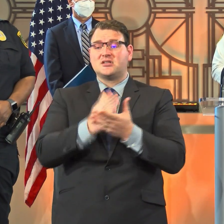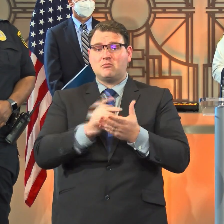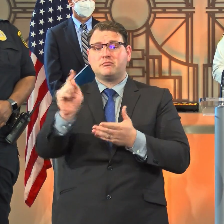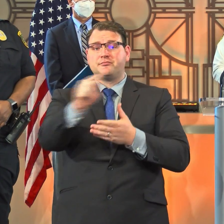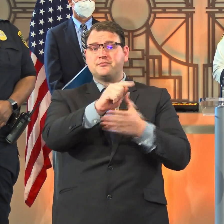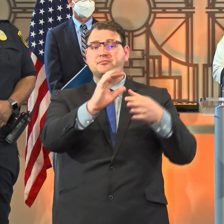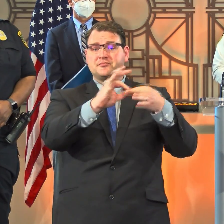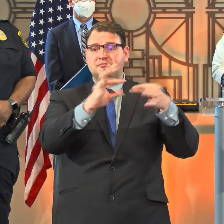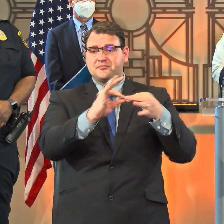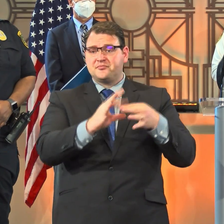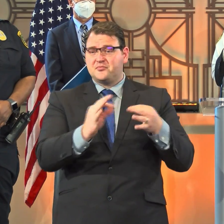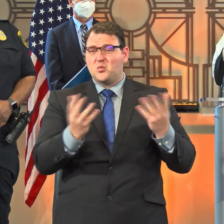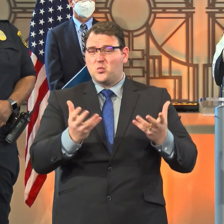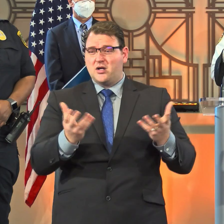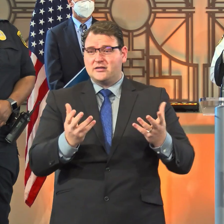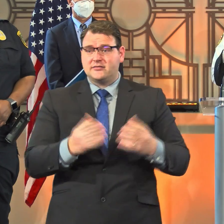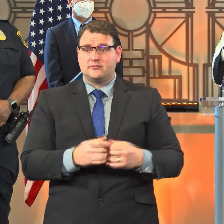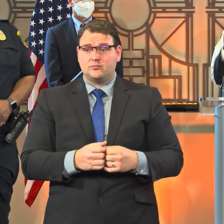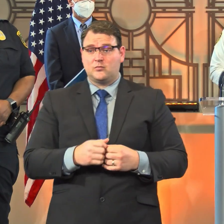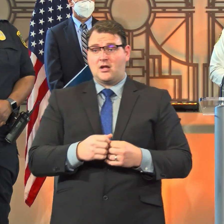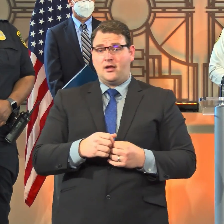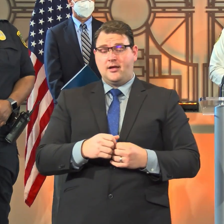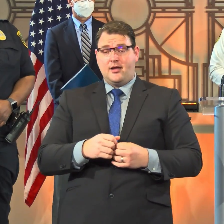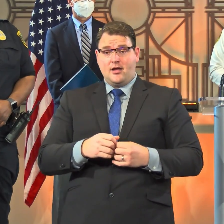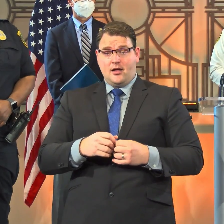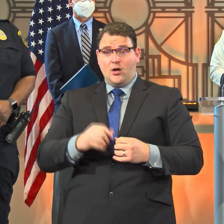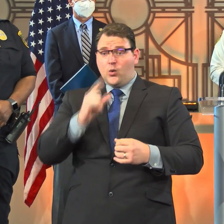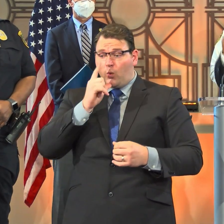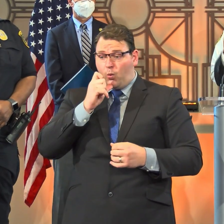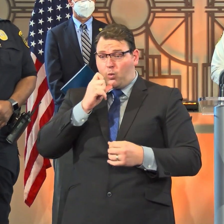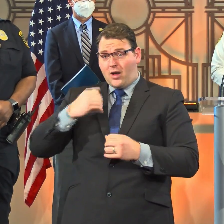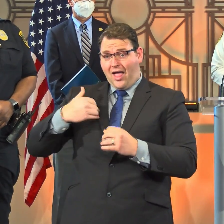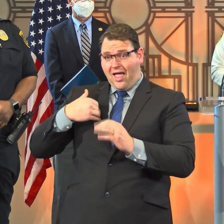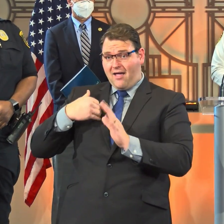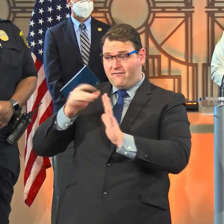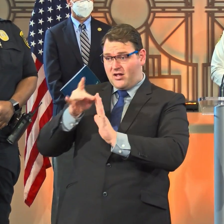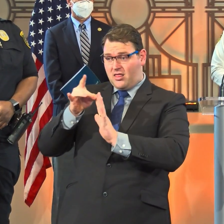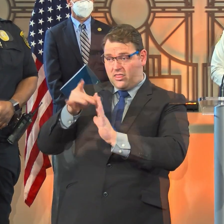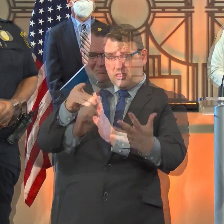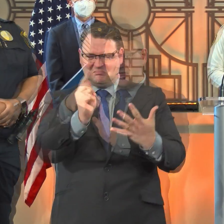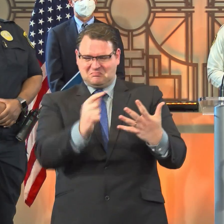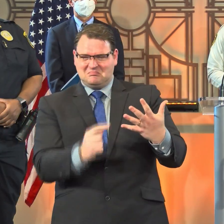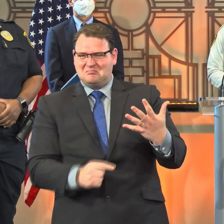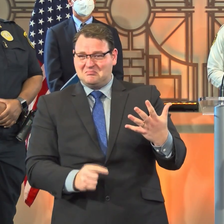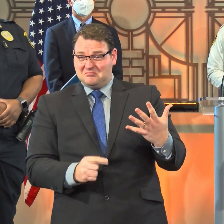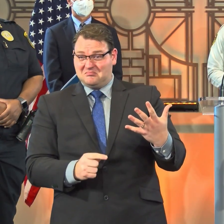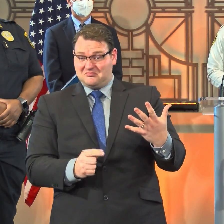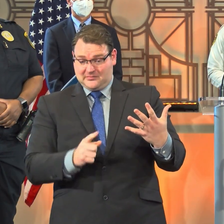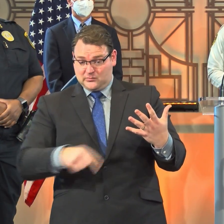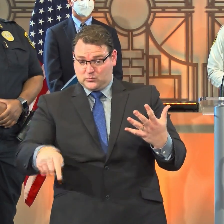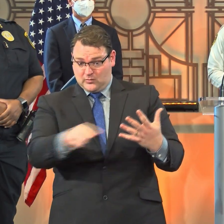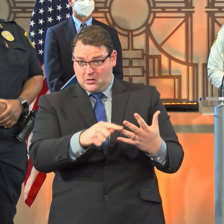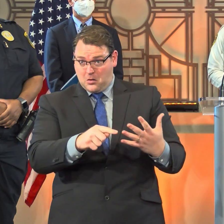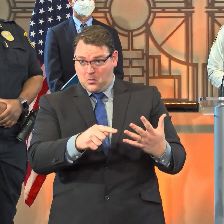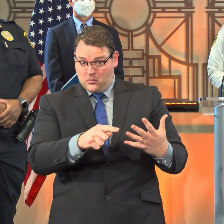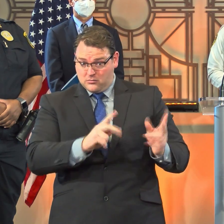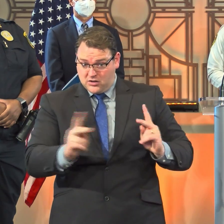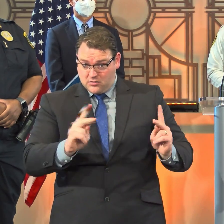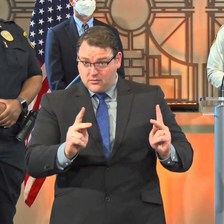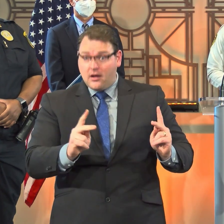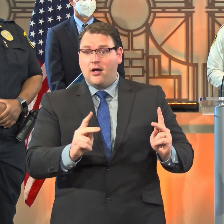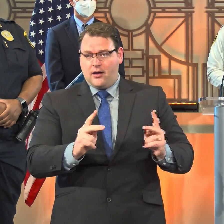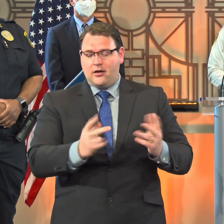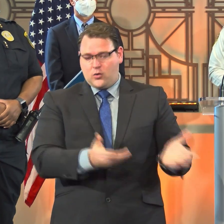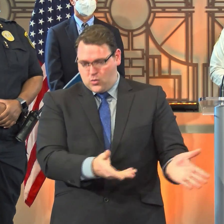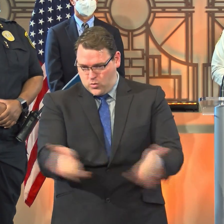percentage of positive cases has come down, less than 5%. So for the months of March